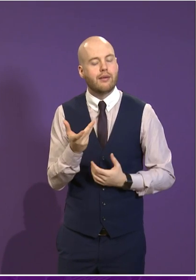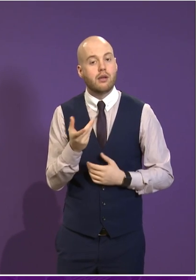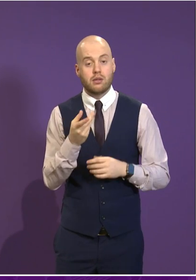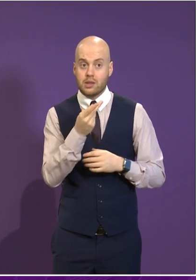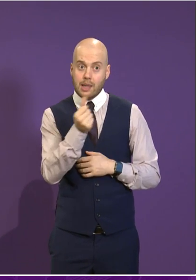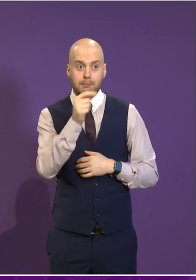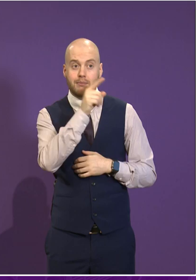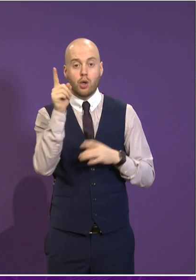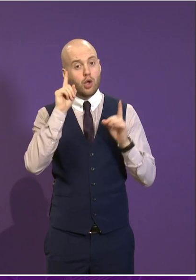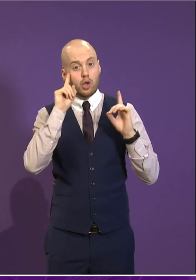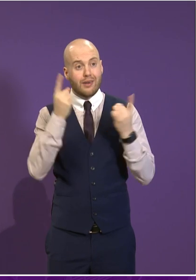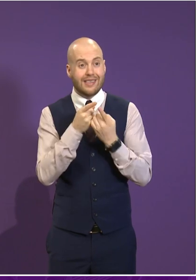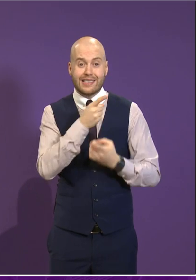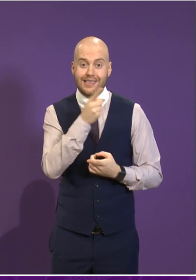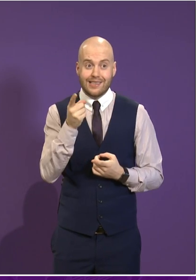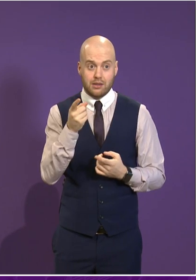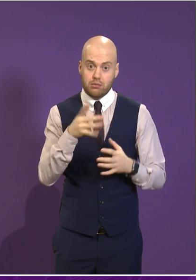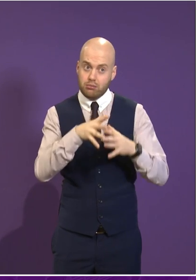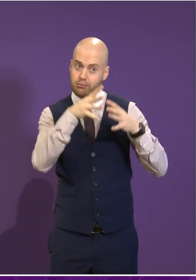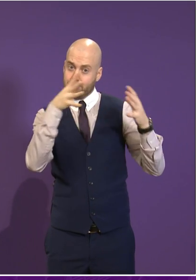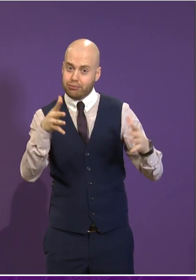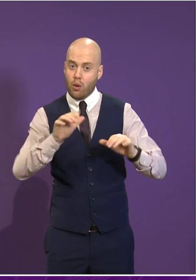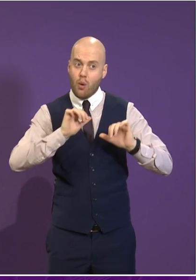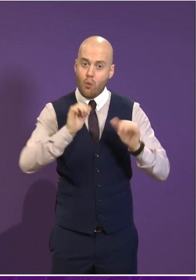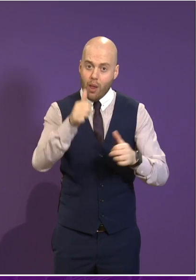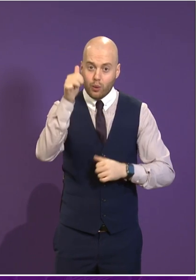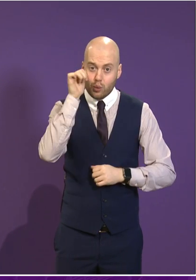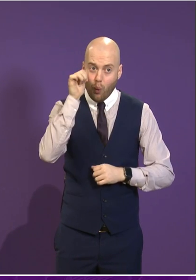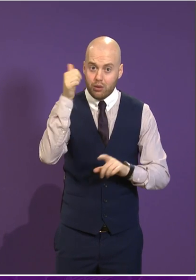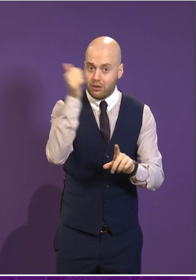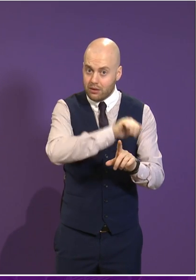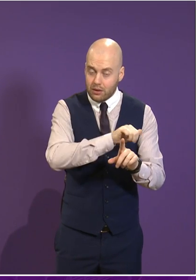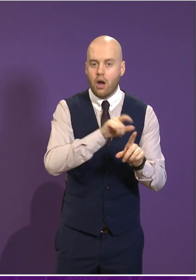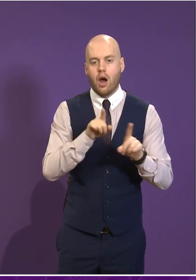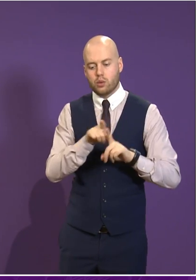as autonomous institutions, and some of which are very much for government to take on board.